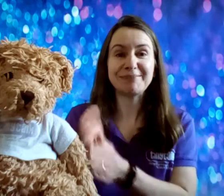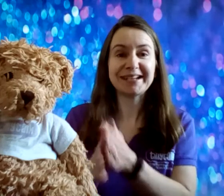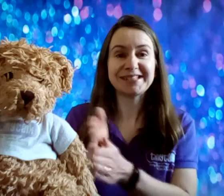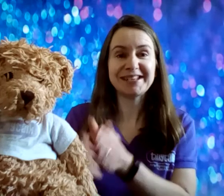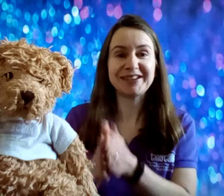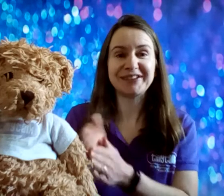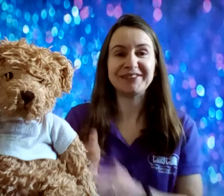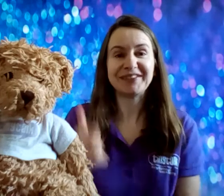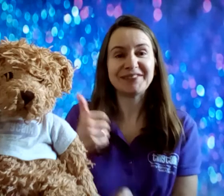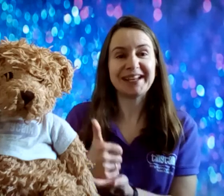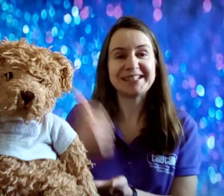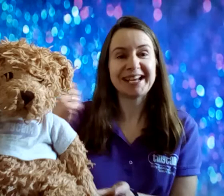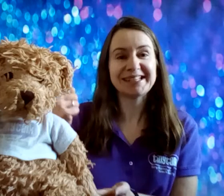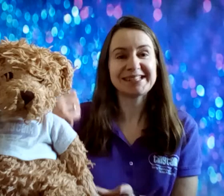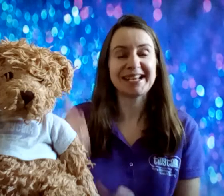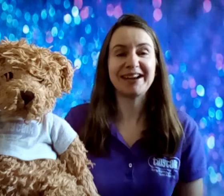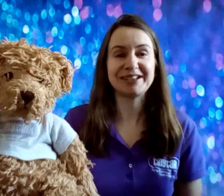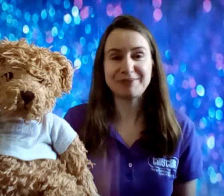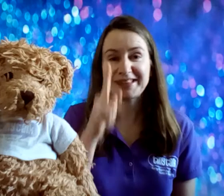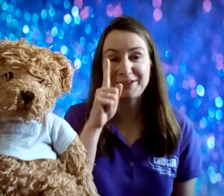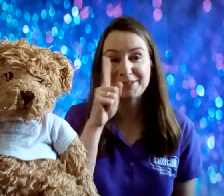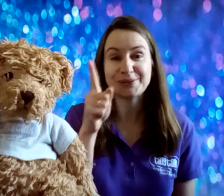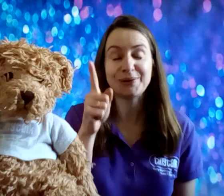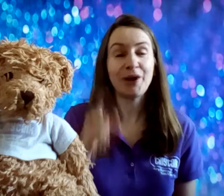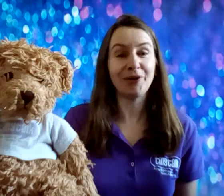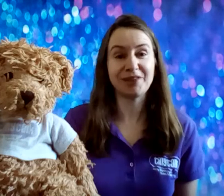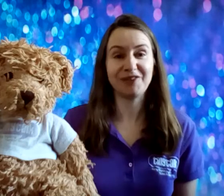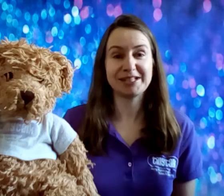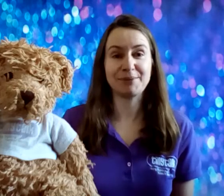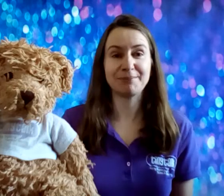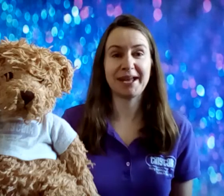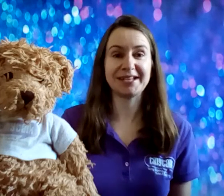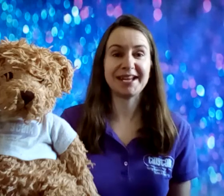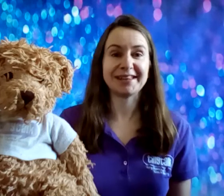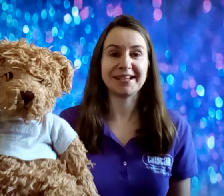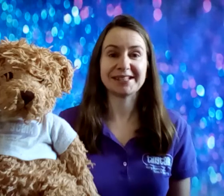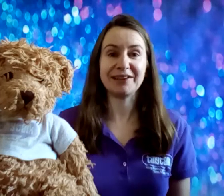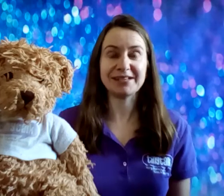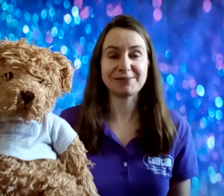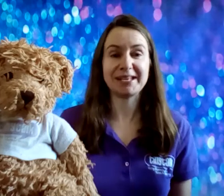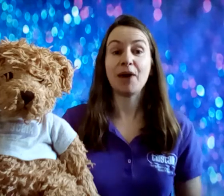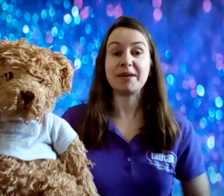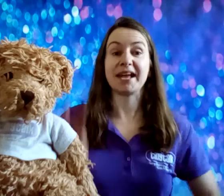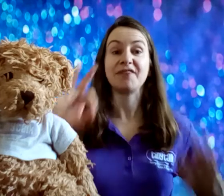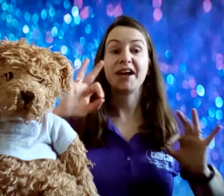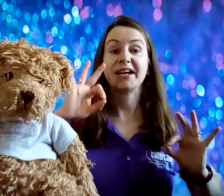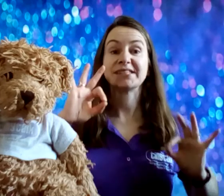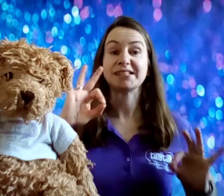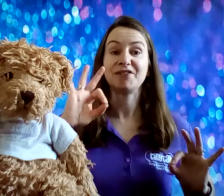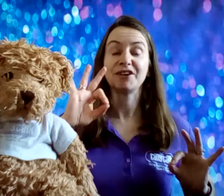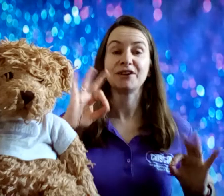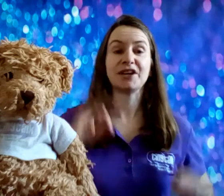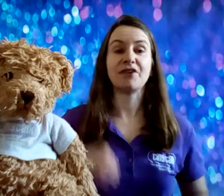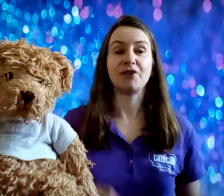back to you. Fantastic. I don't know whether you saw on the Facebook page that last week we gave a certificate for